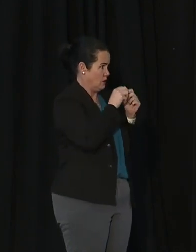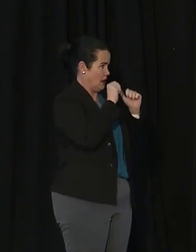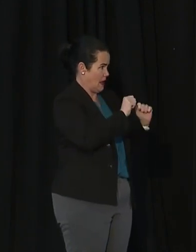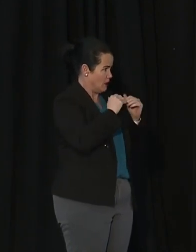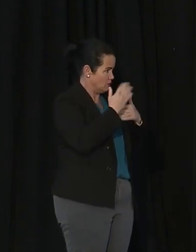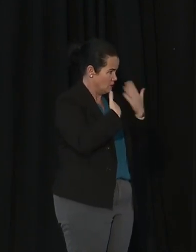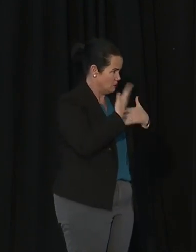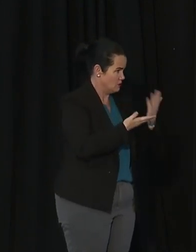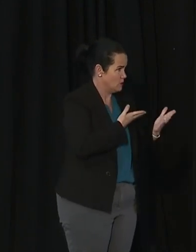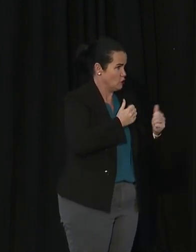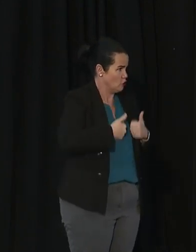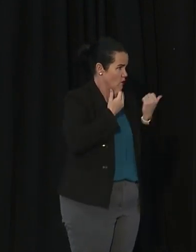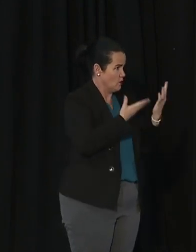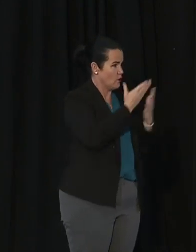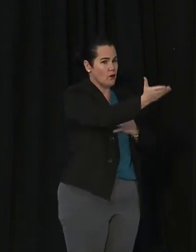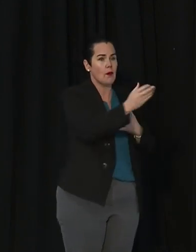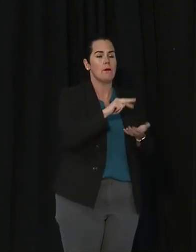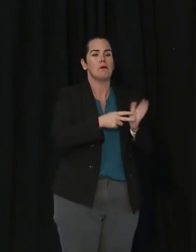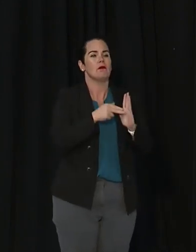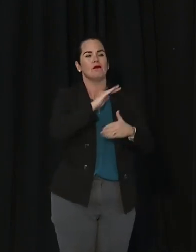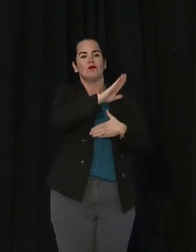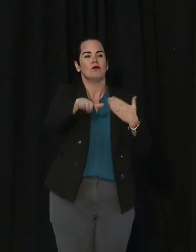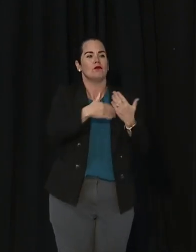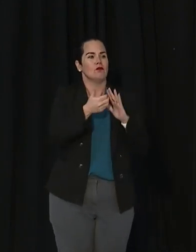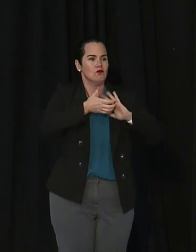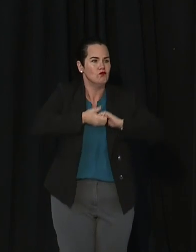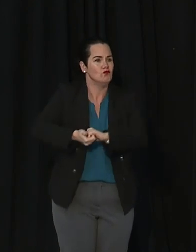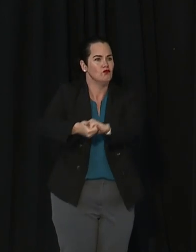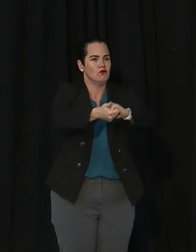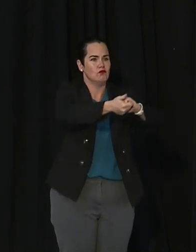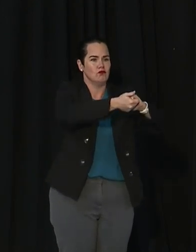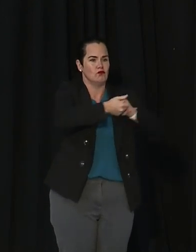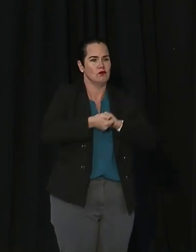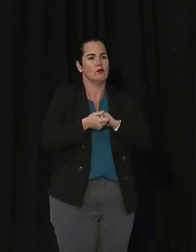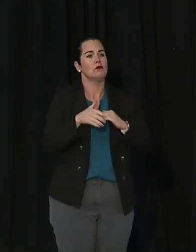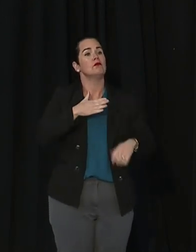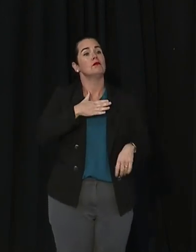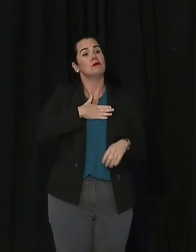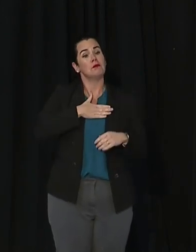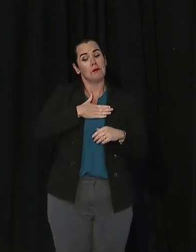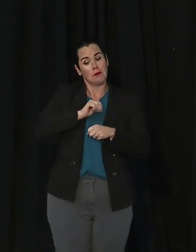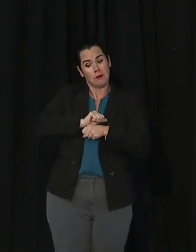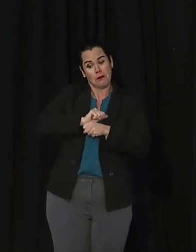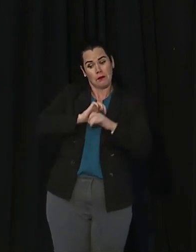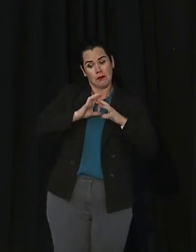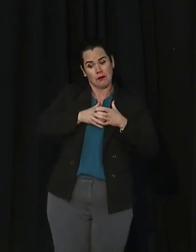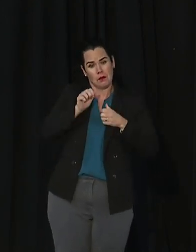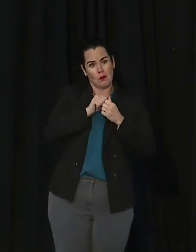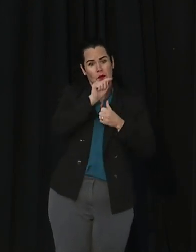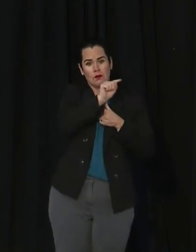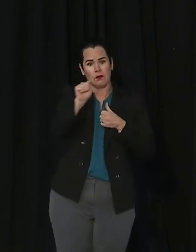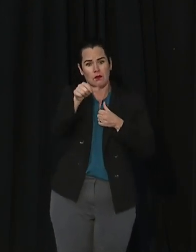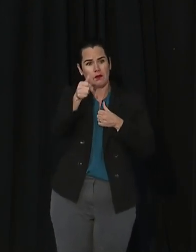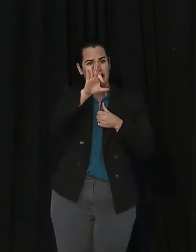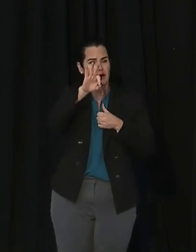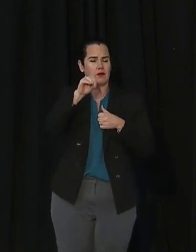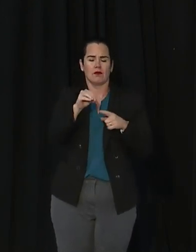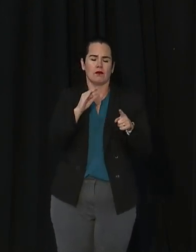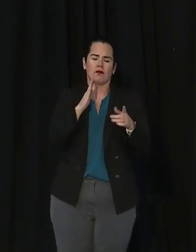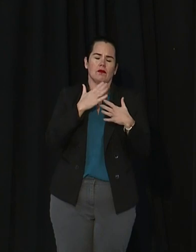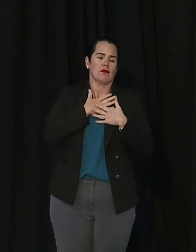was truly a team effort. The work that my team did throughout the CFO organization has been nothing short